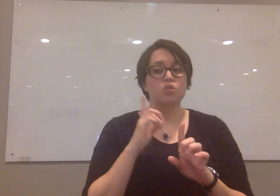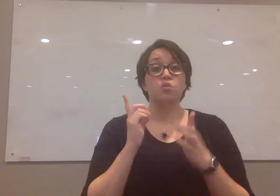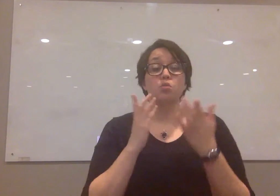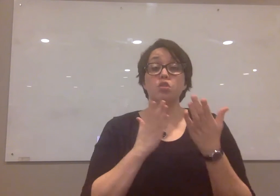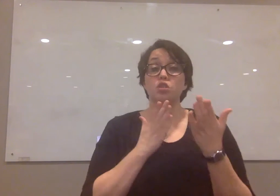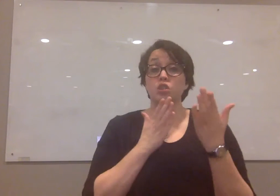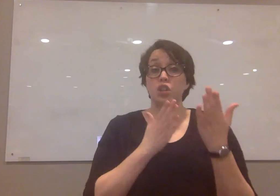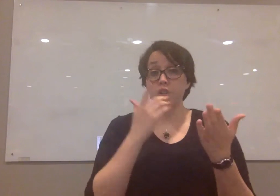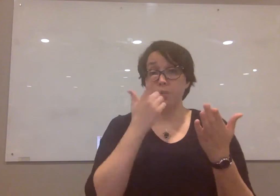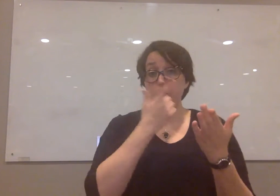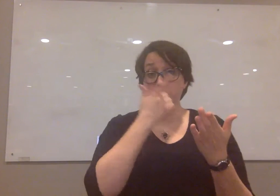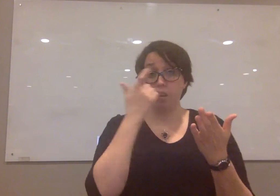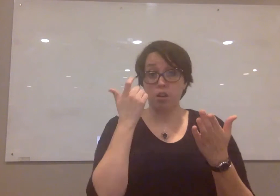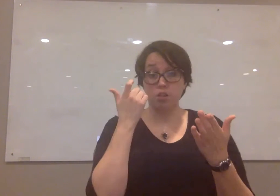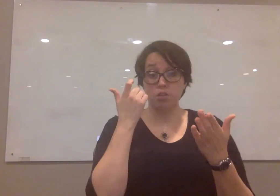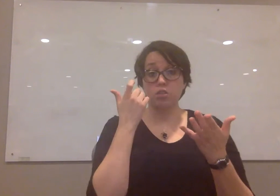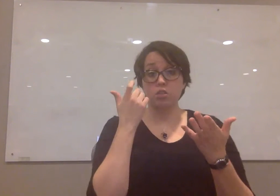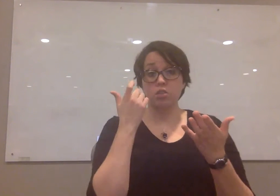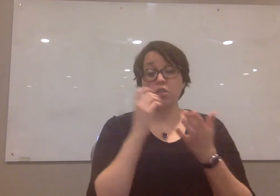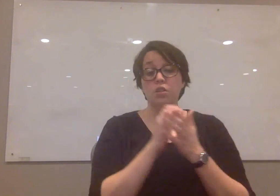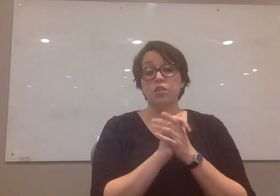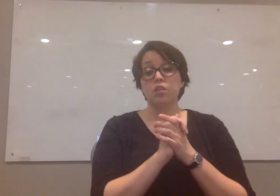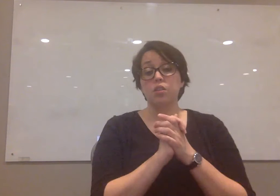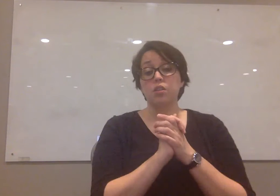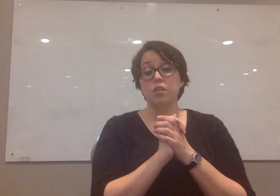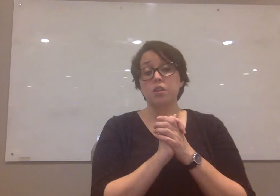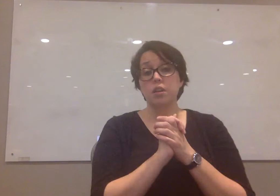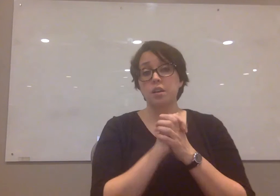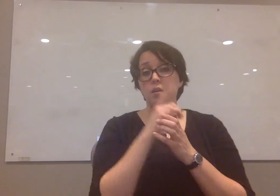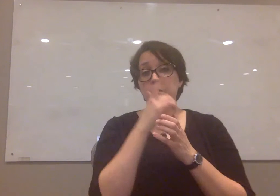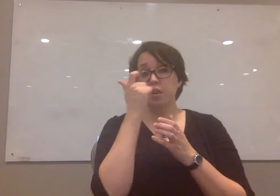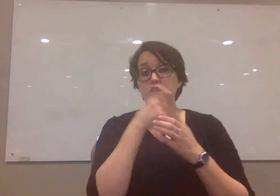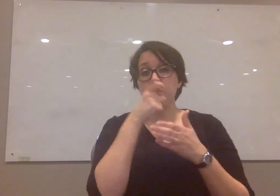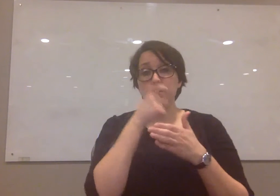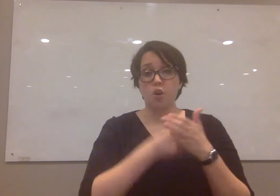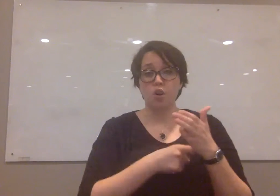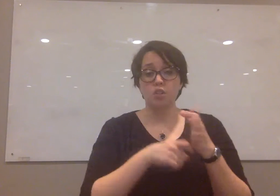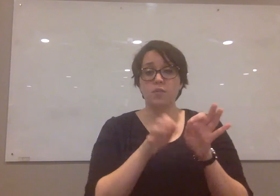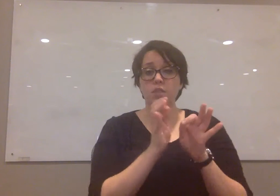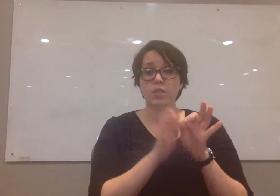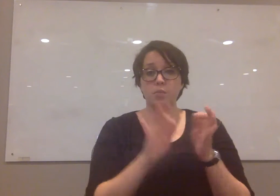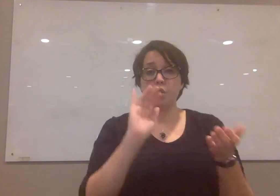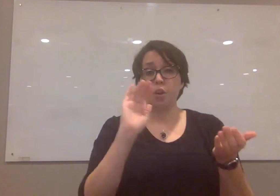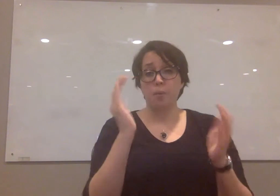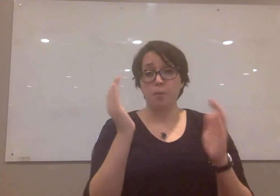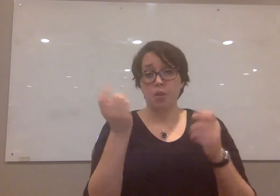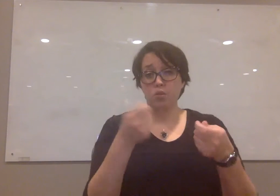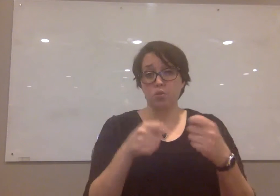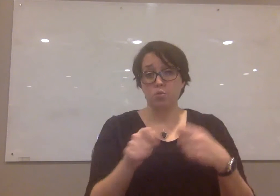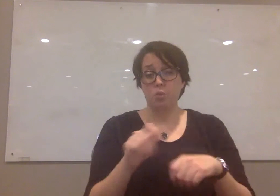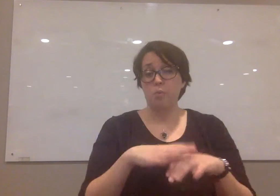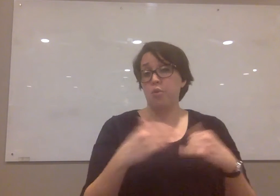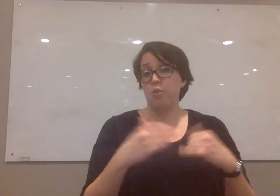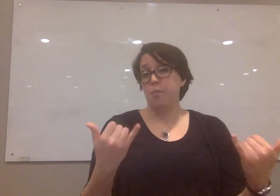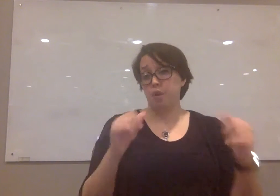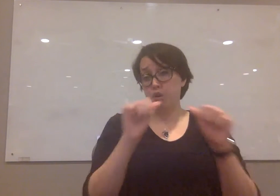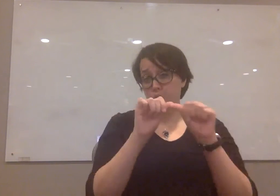the sheer cost of a simple compare and swap on modern architecture, if